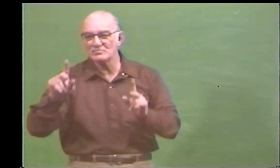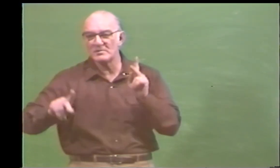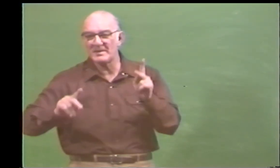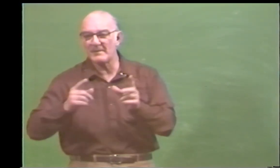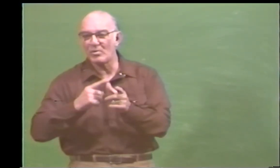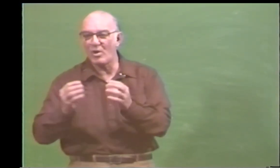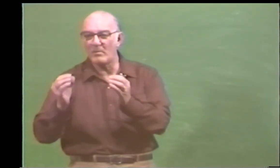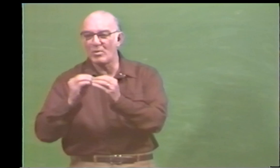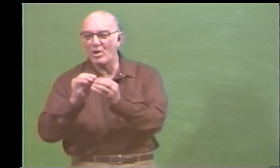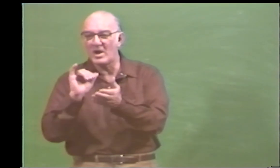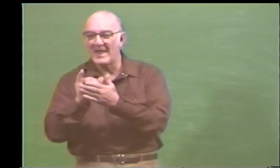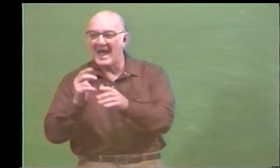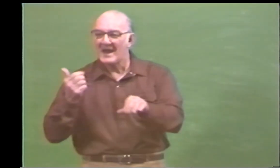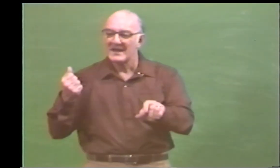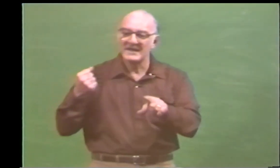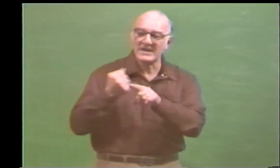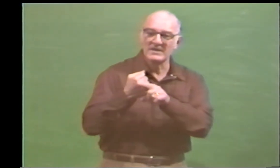1,500 people or more hit